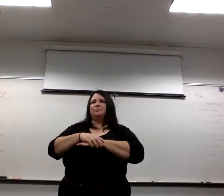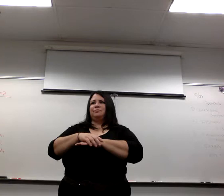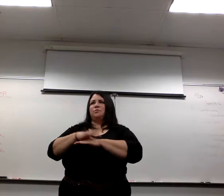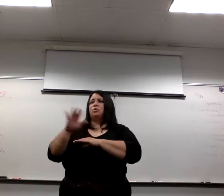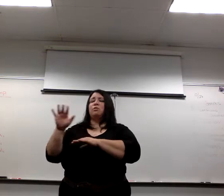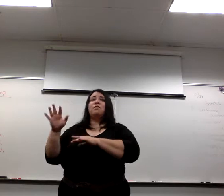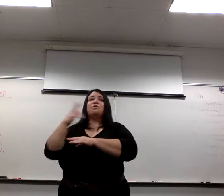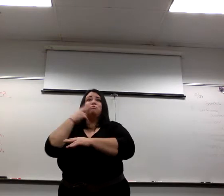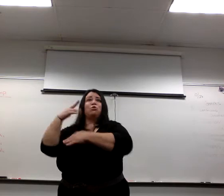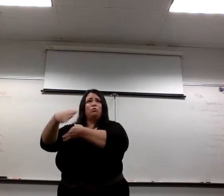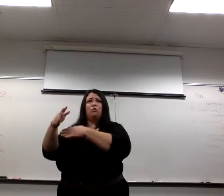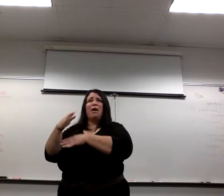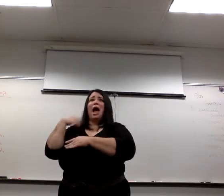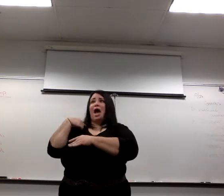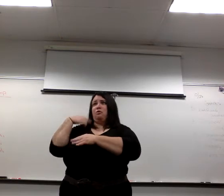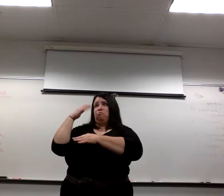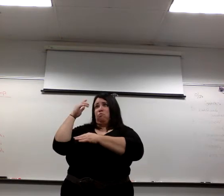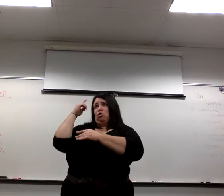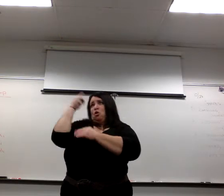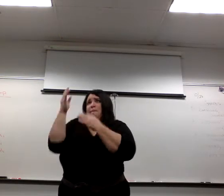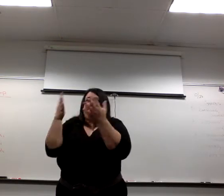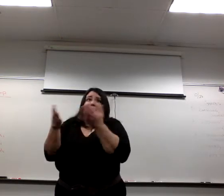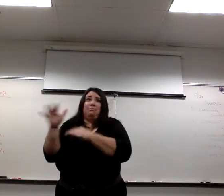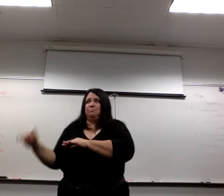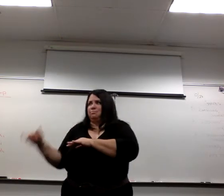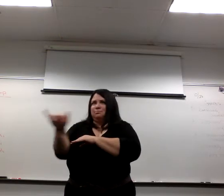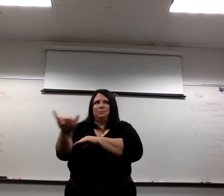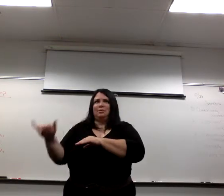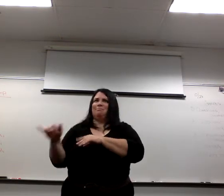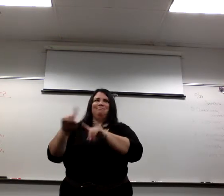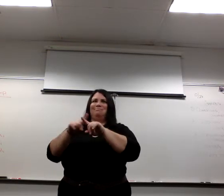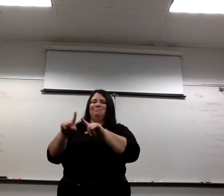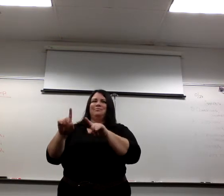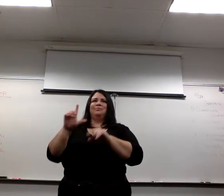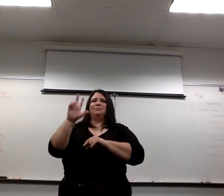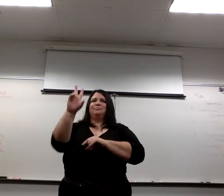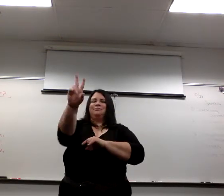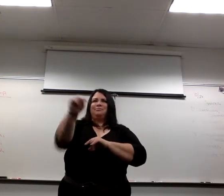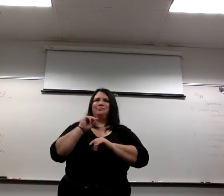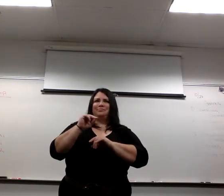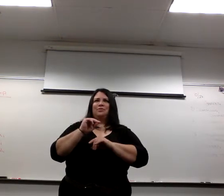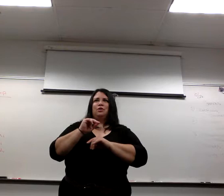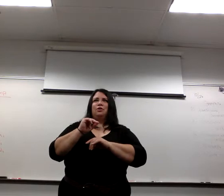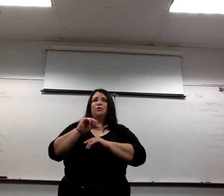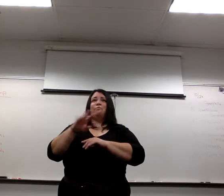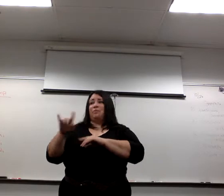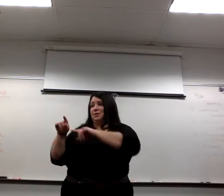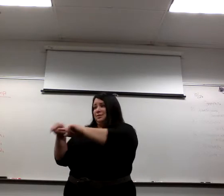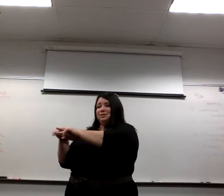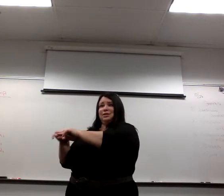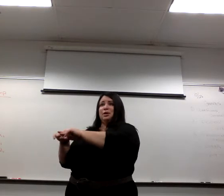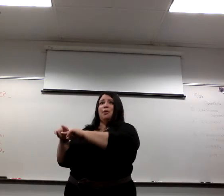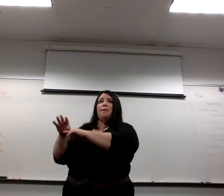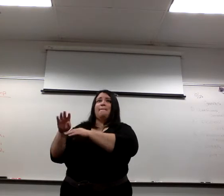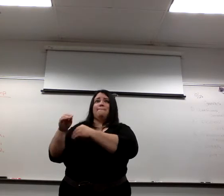which was pretty wrong. The Thailand smoke room was more like a closet, and about